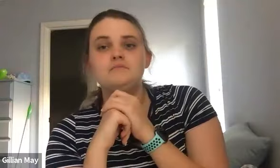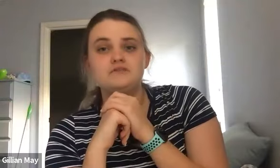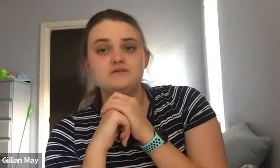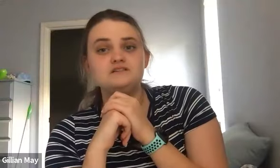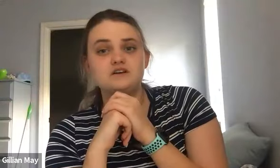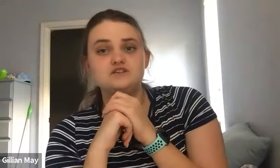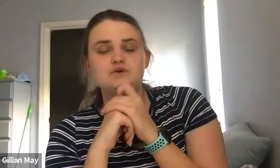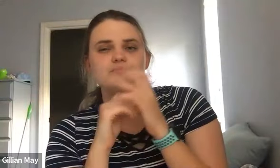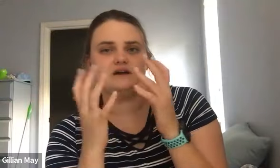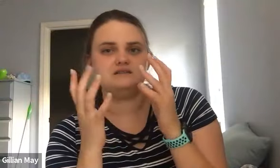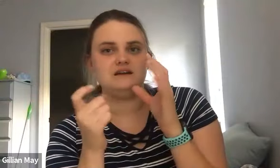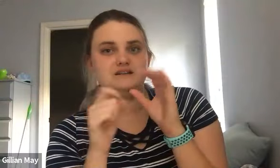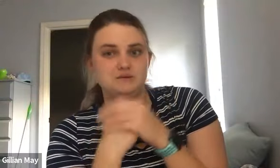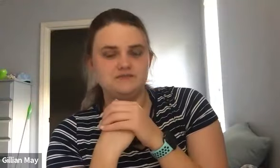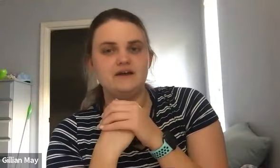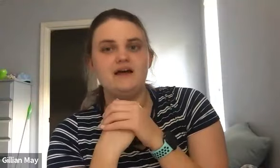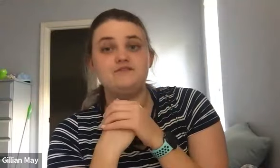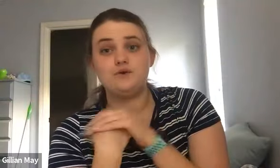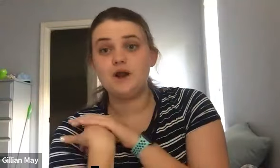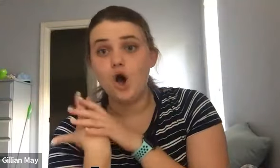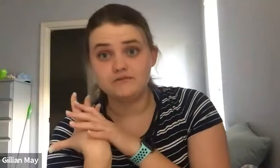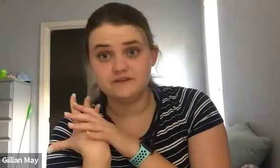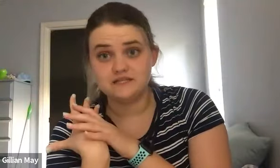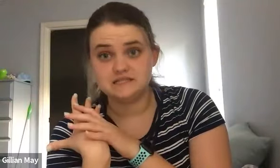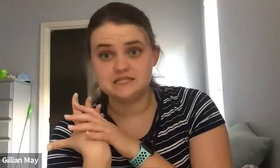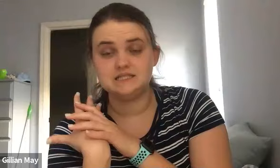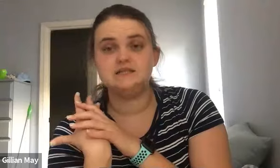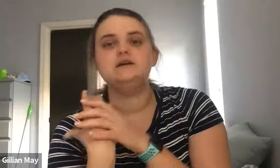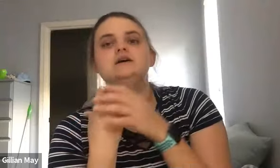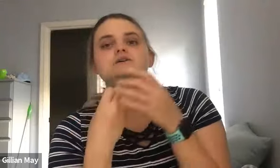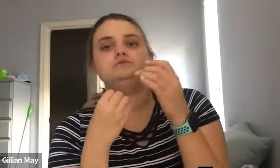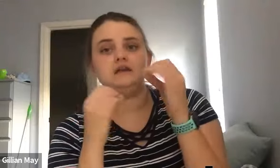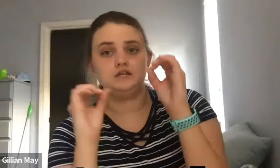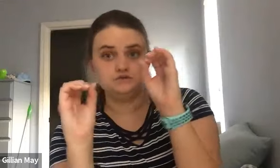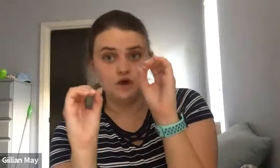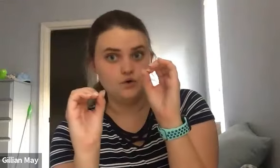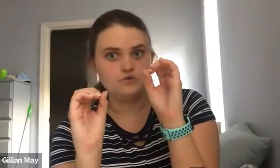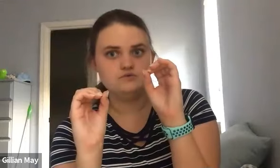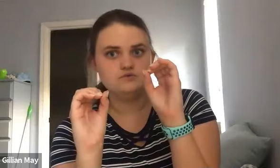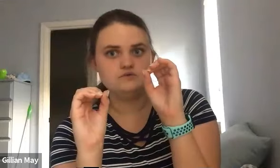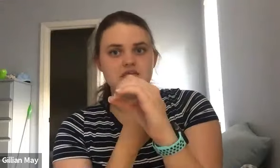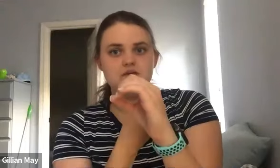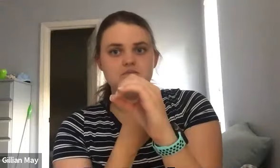But there is also signs that kind of specify, like for an office, you can use O's. It's the same